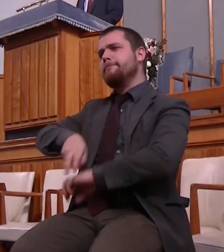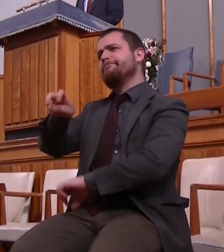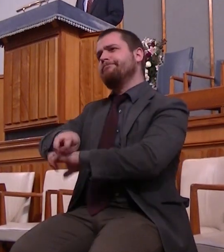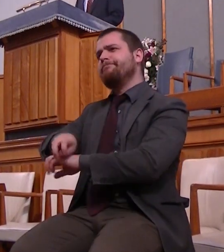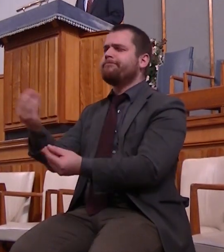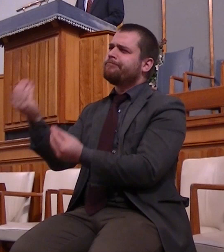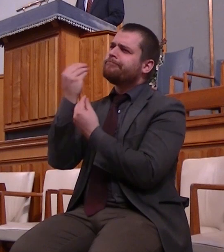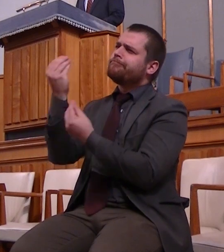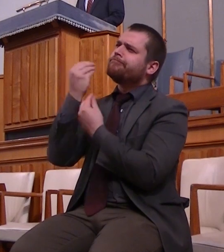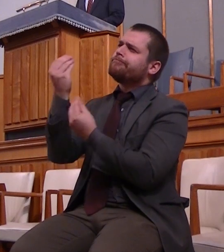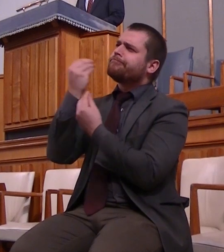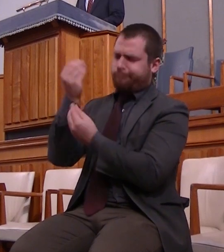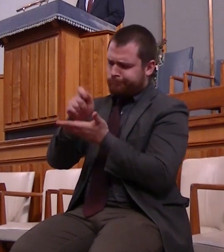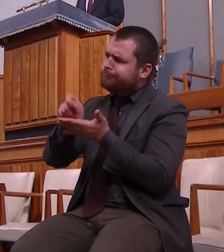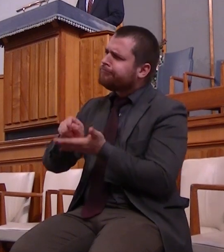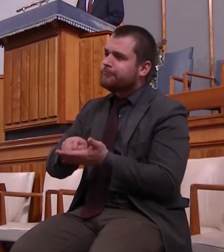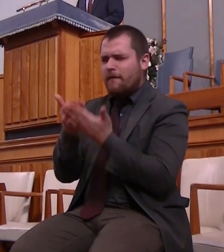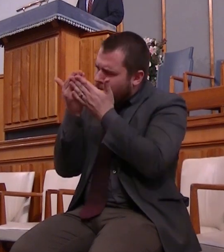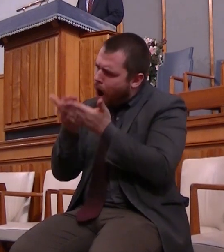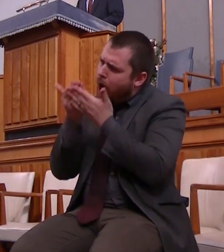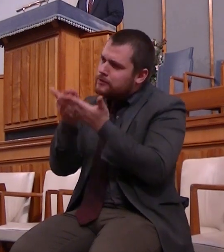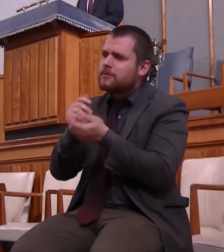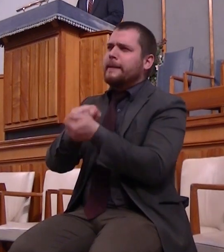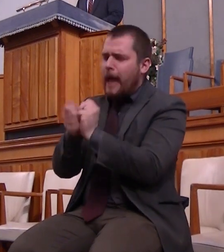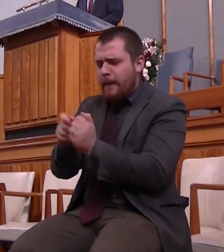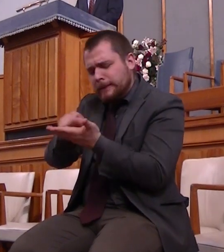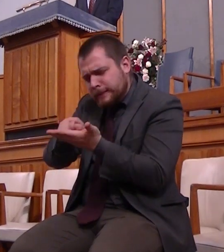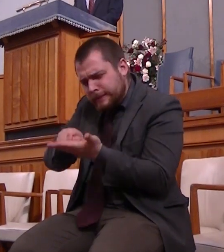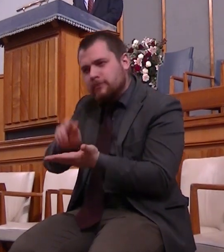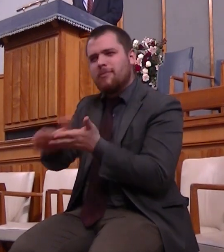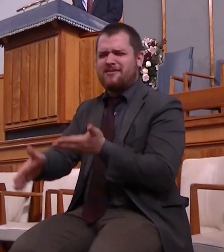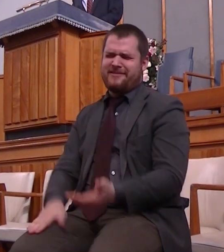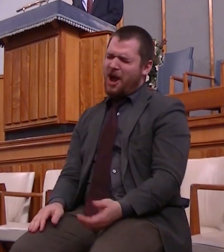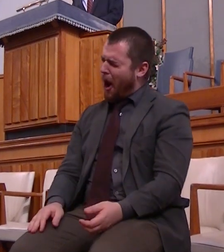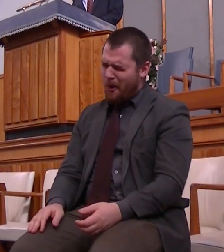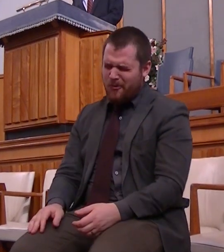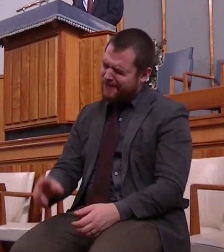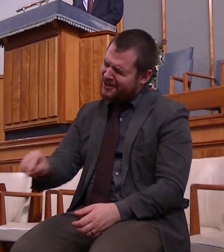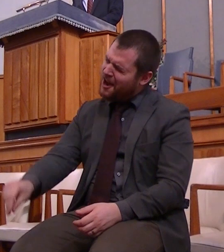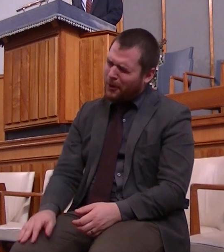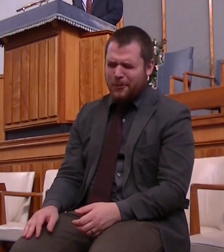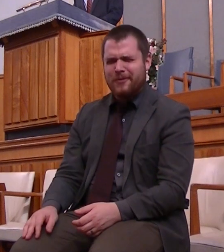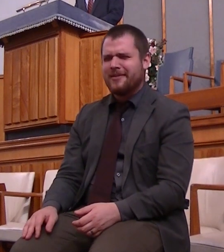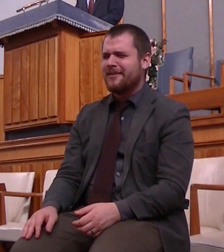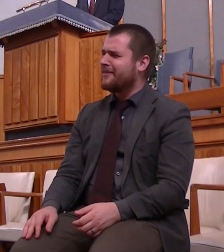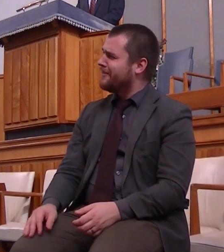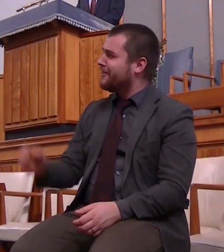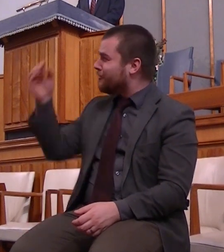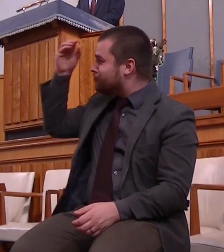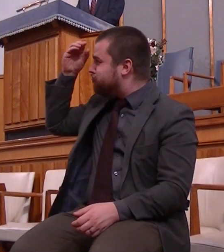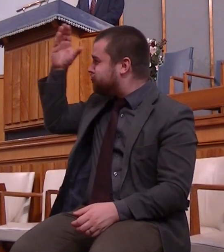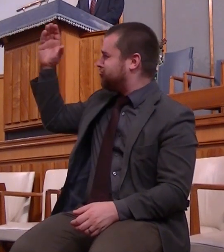any revision, as we do, for some examination. He is knowledge. He is the